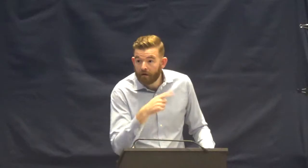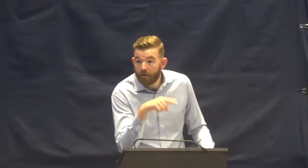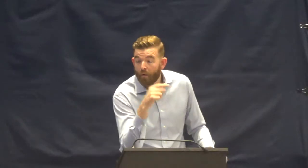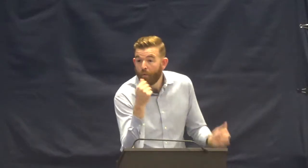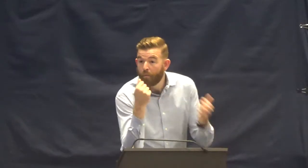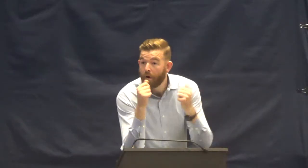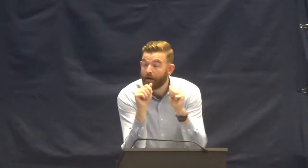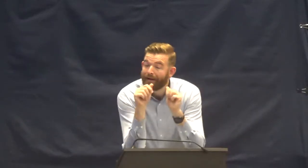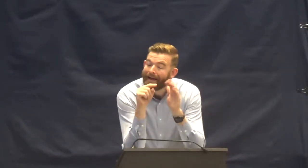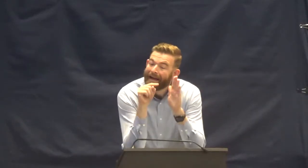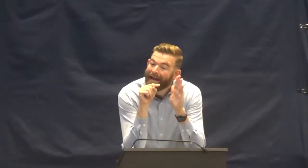that's what happened?